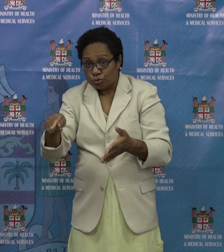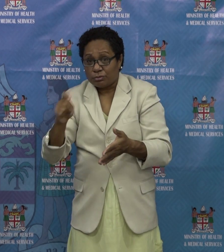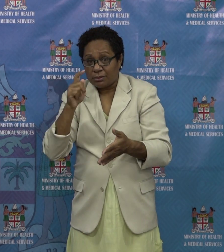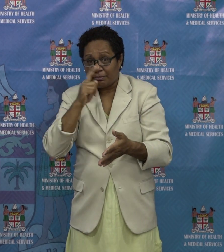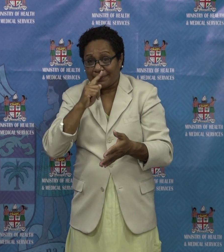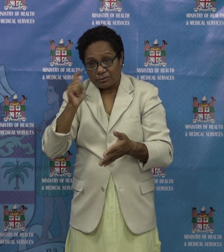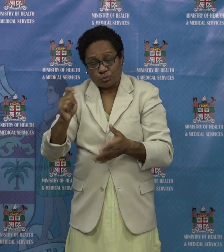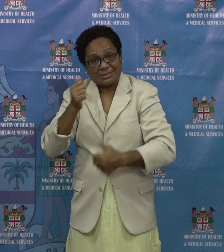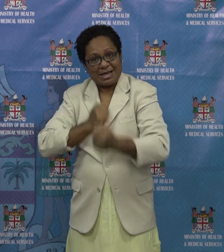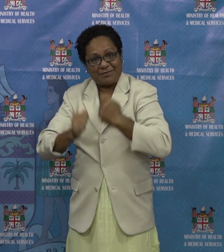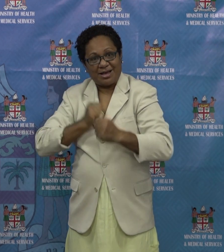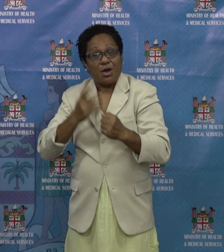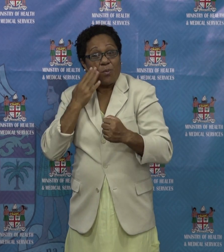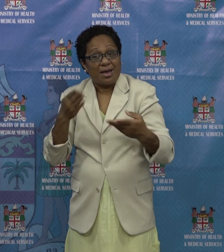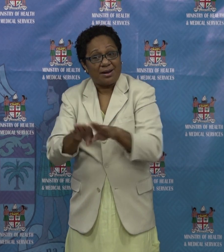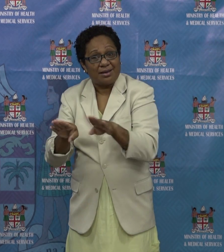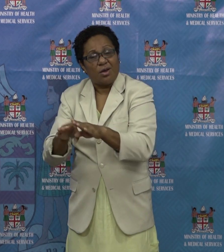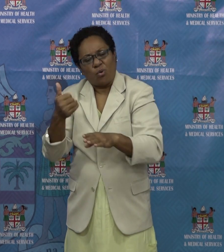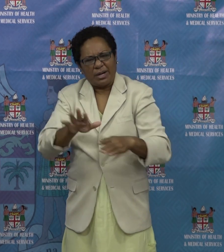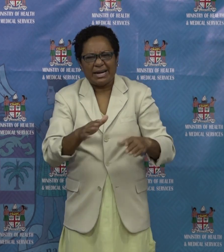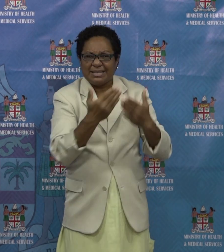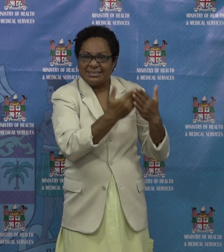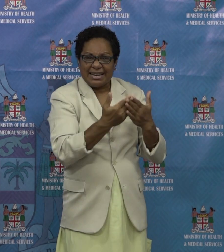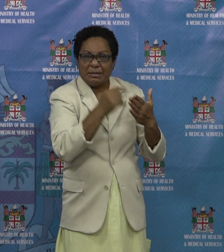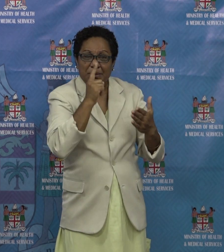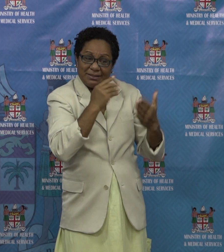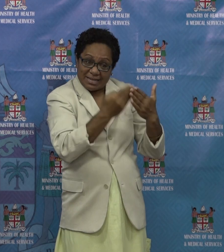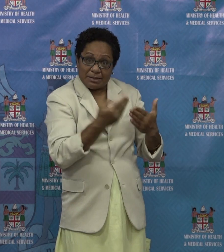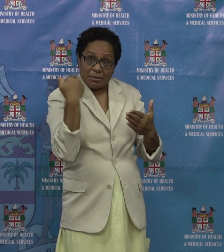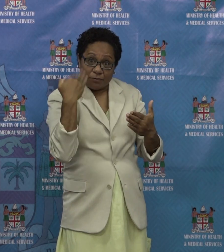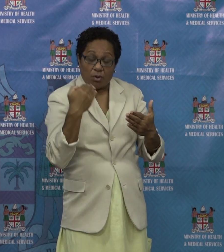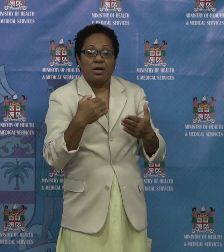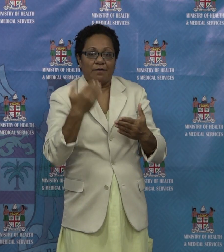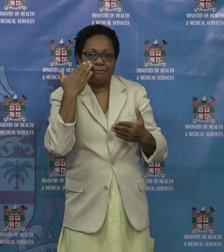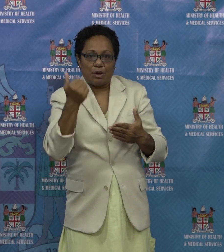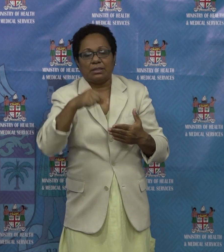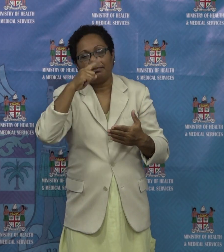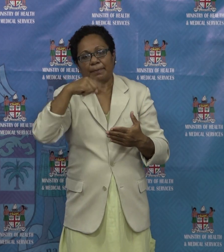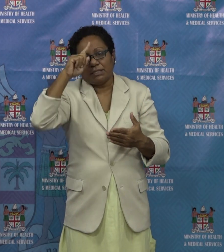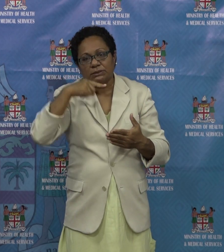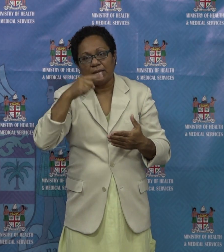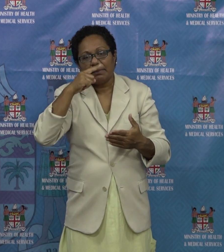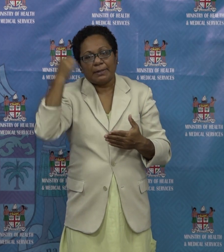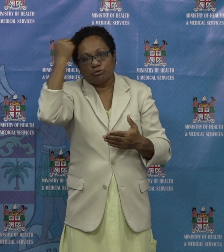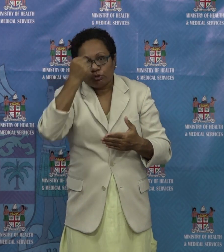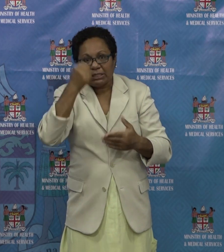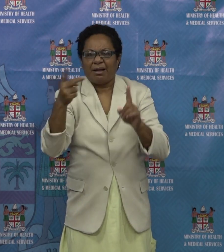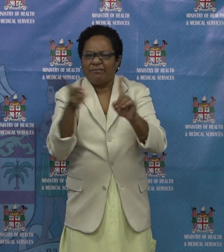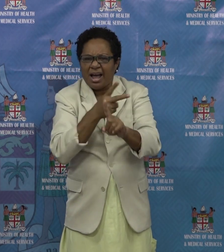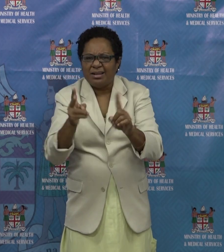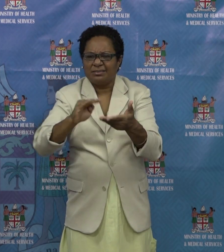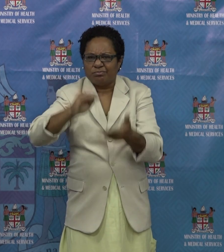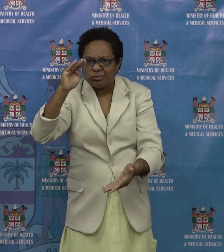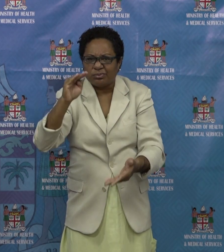quite marked. Plenty studies have demonstrated to us the impact on gender violence, the impact